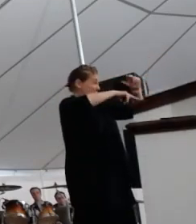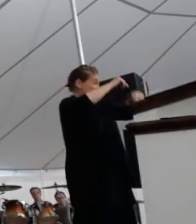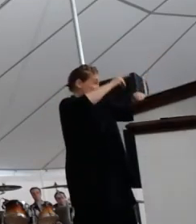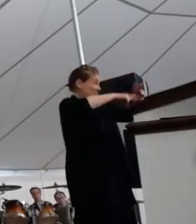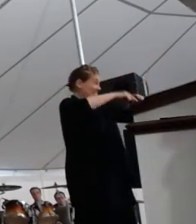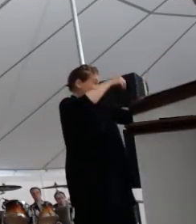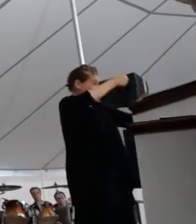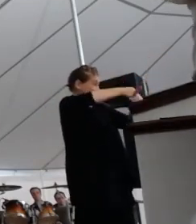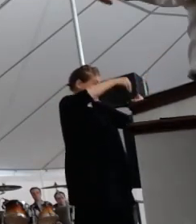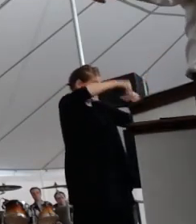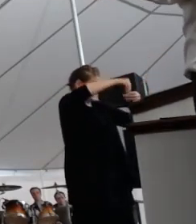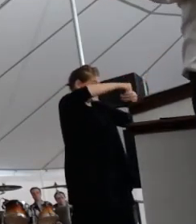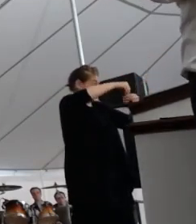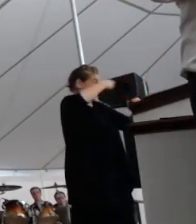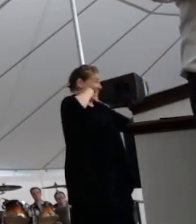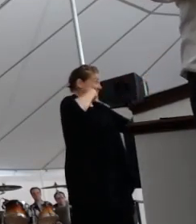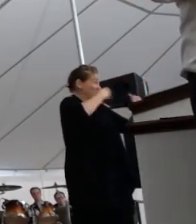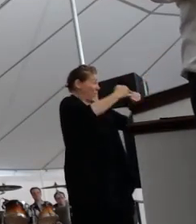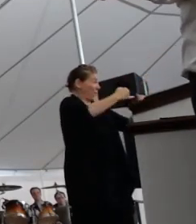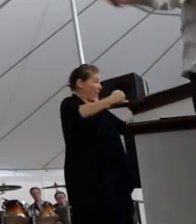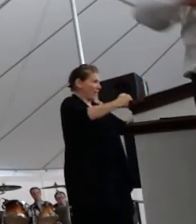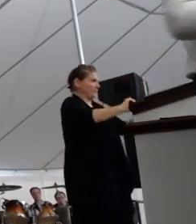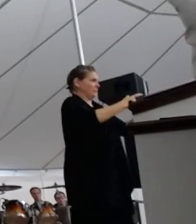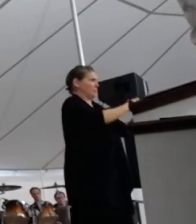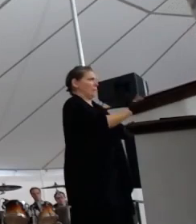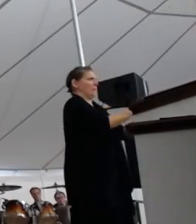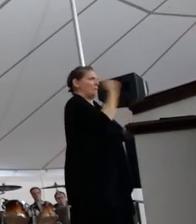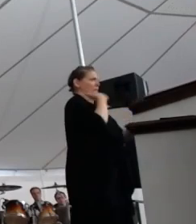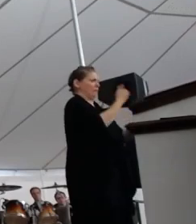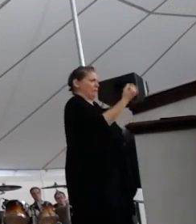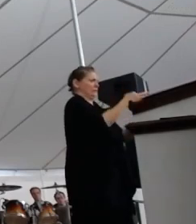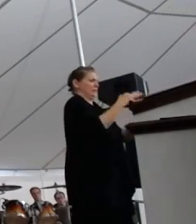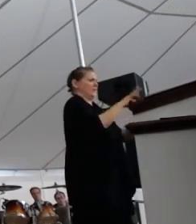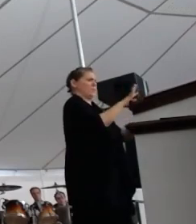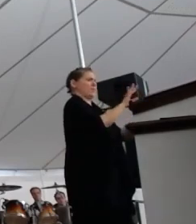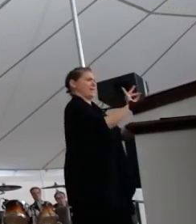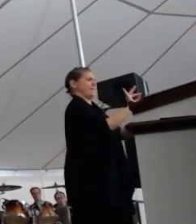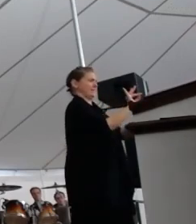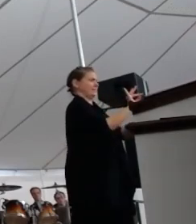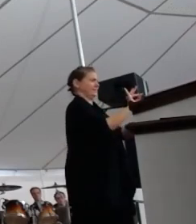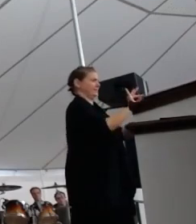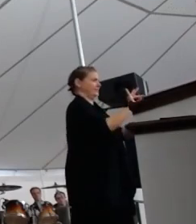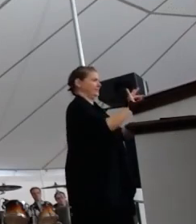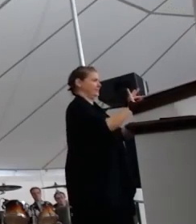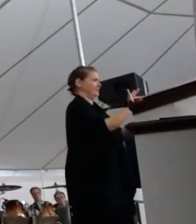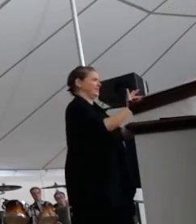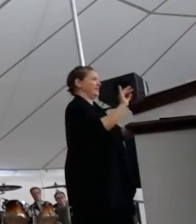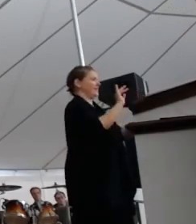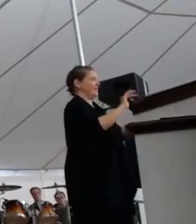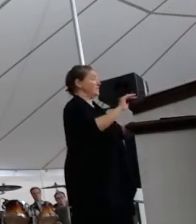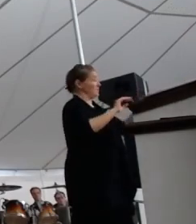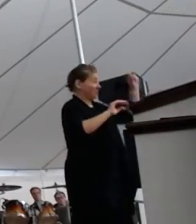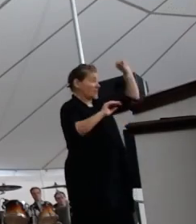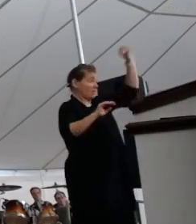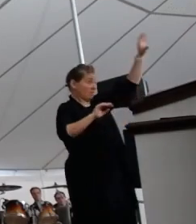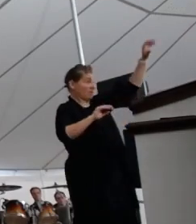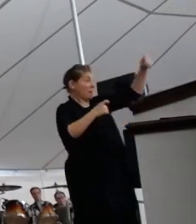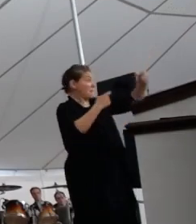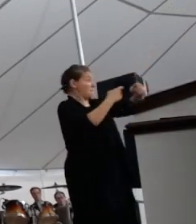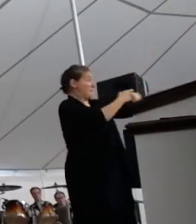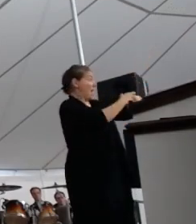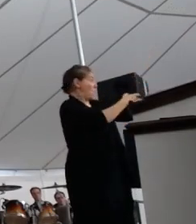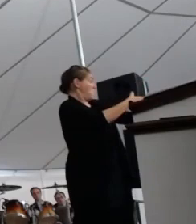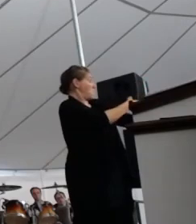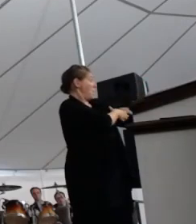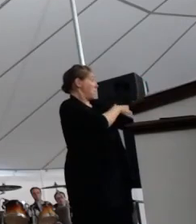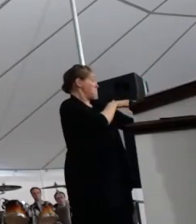transformer and your equipment. It's the law of the flow. You got a lot of power out here, but it's